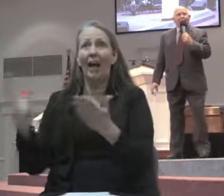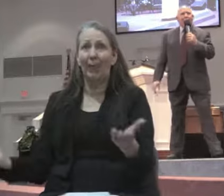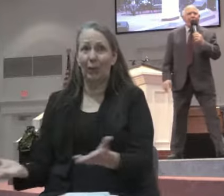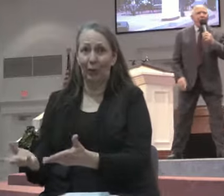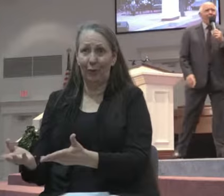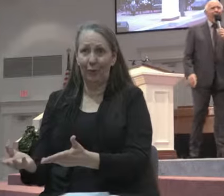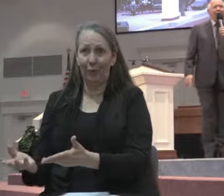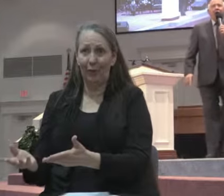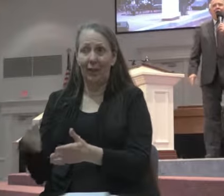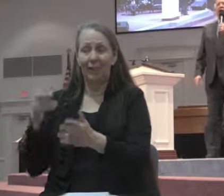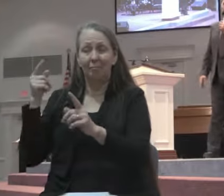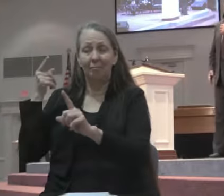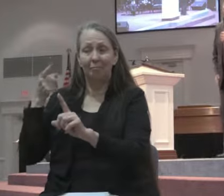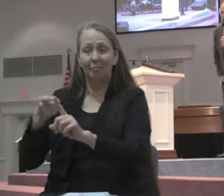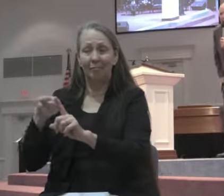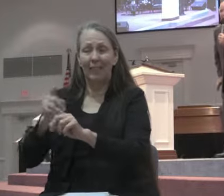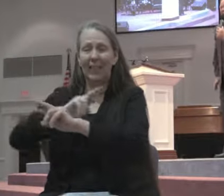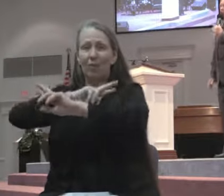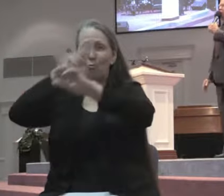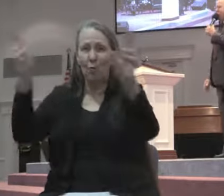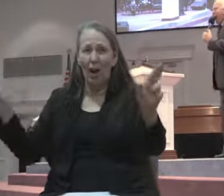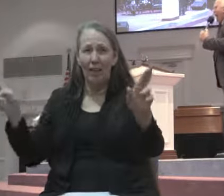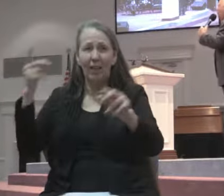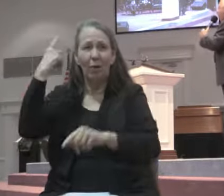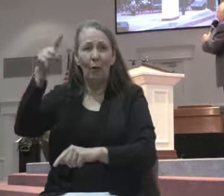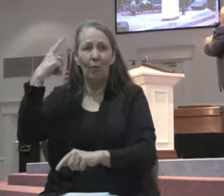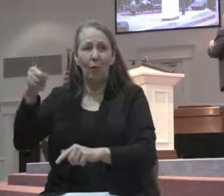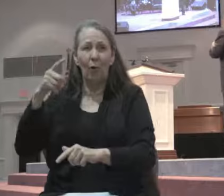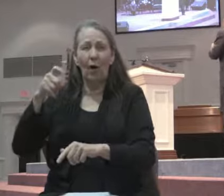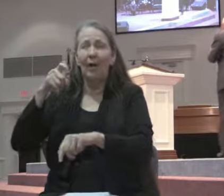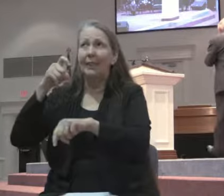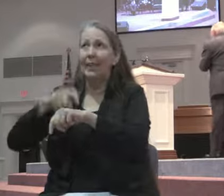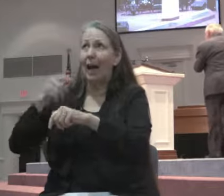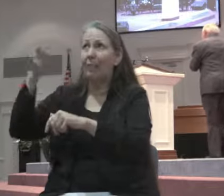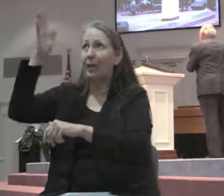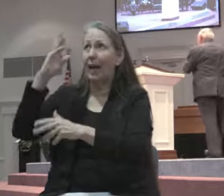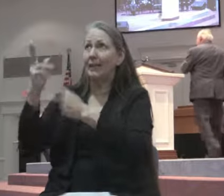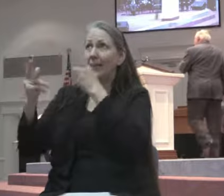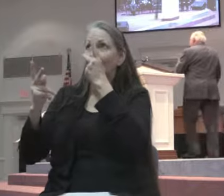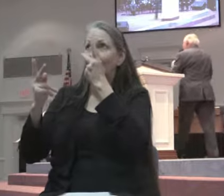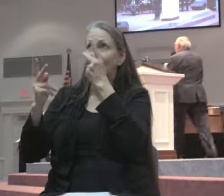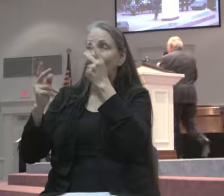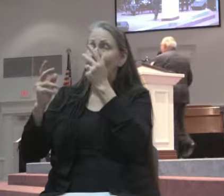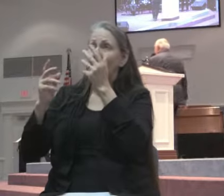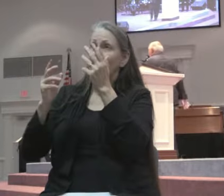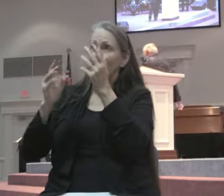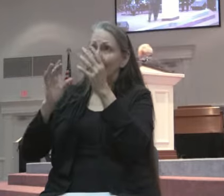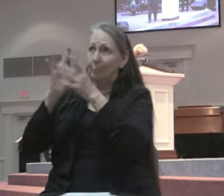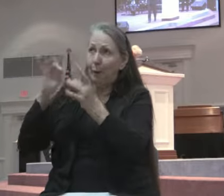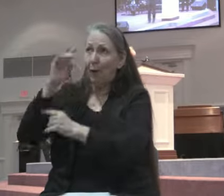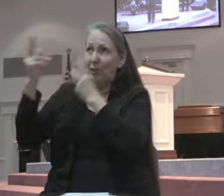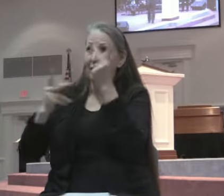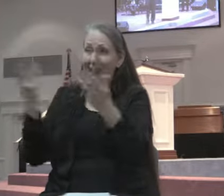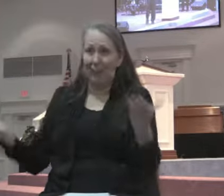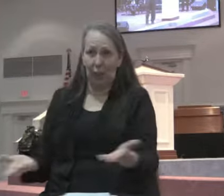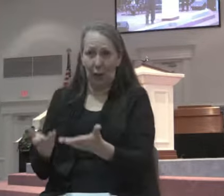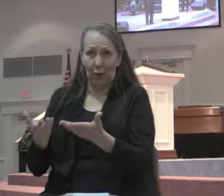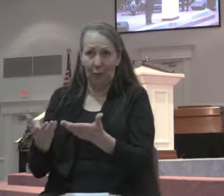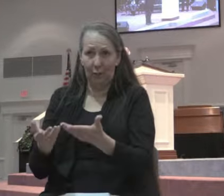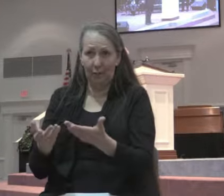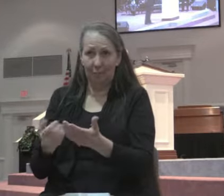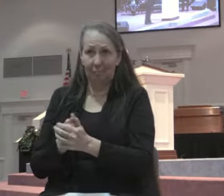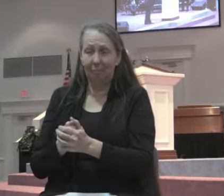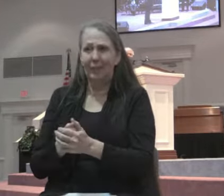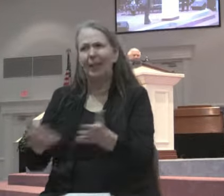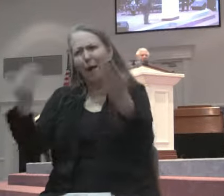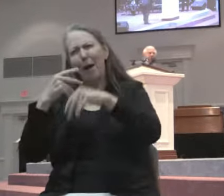So I'm talking about getting ready for a time of visitation like you have never known before. Oh,